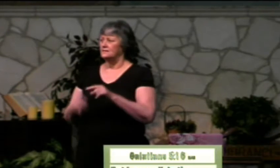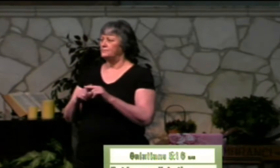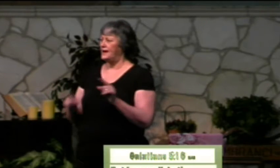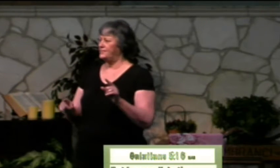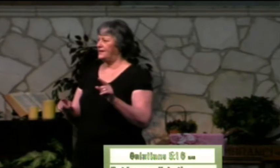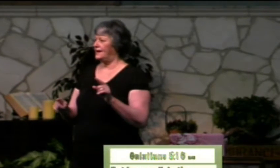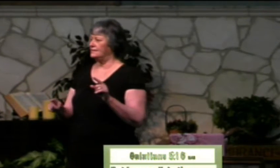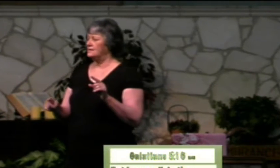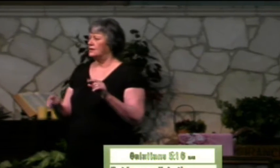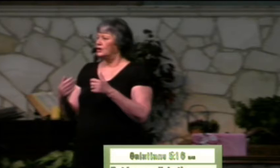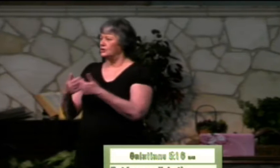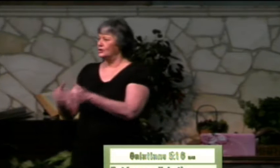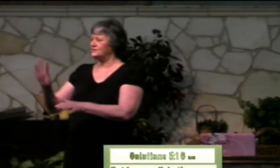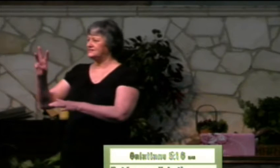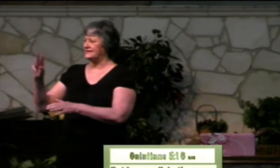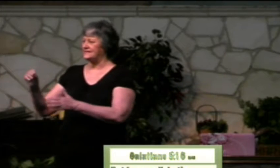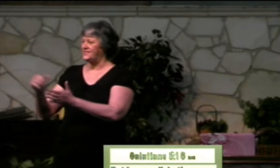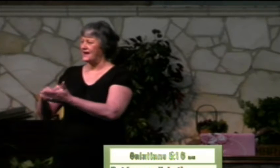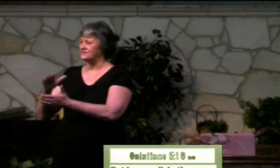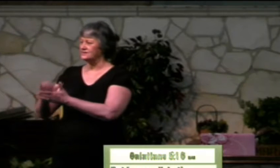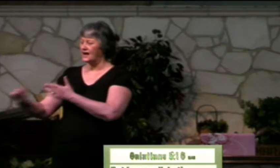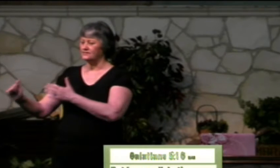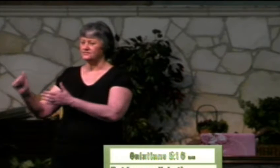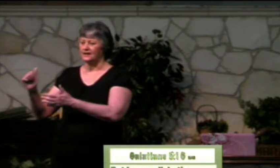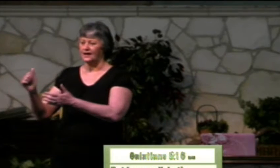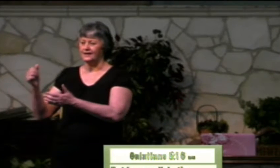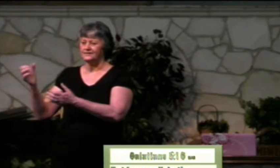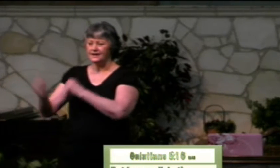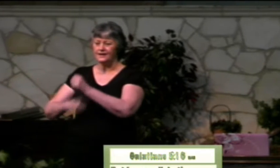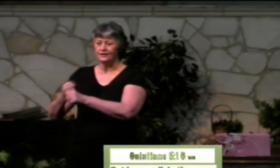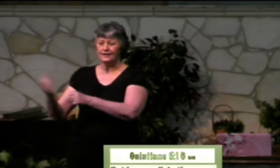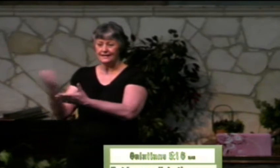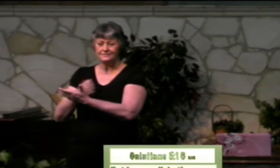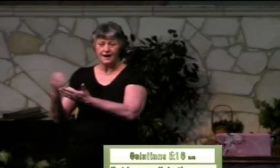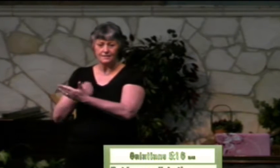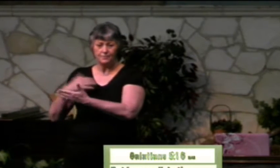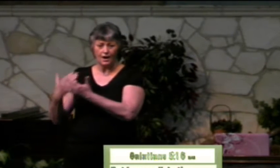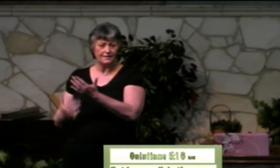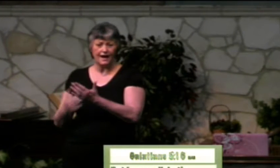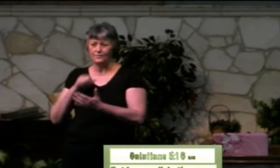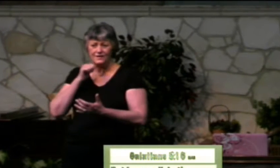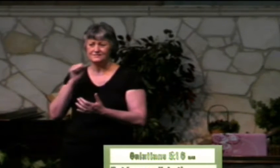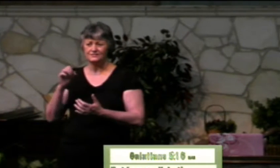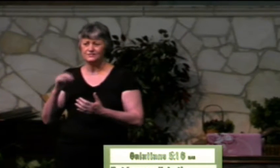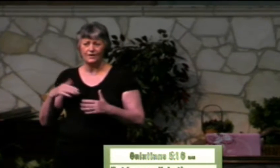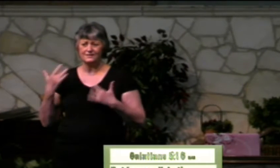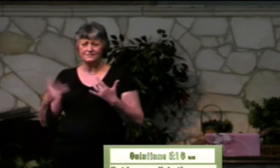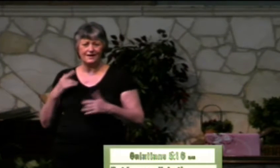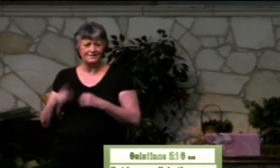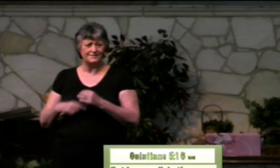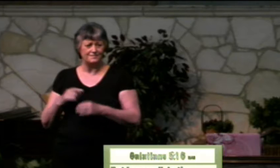But the lose $60,000 a year income part, I wasn't so excited about